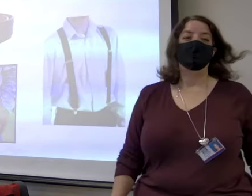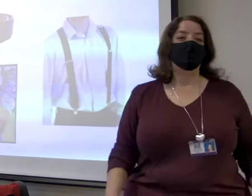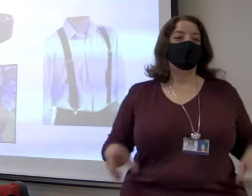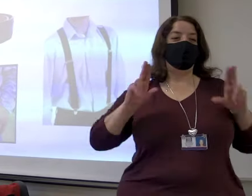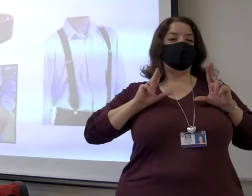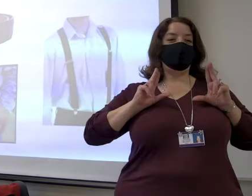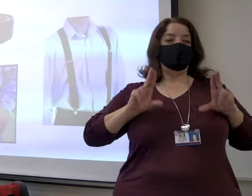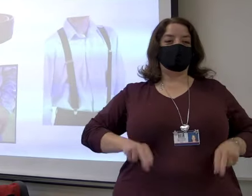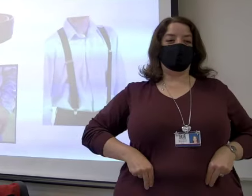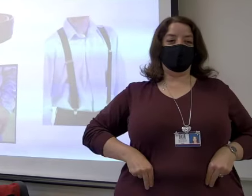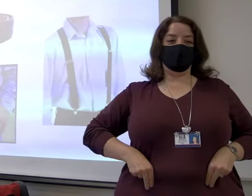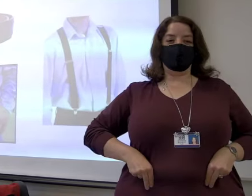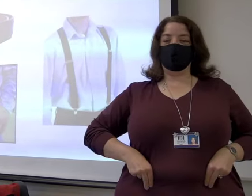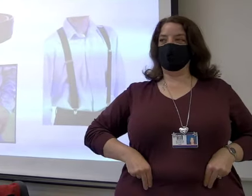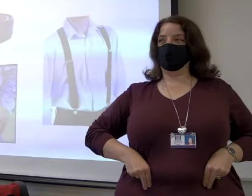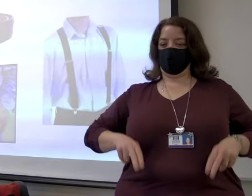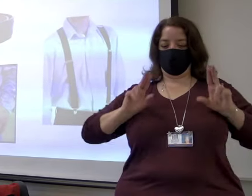And then suspenders go this way.